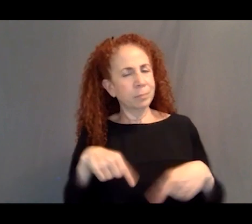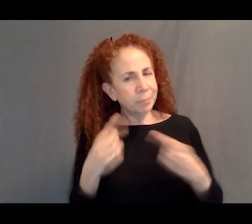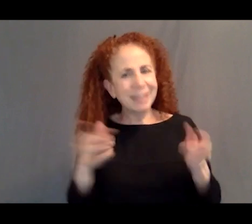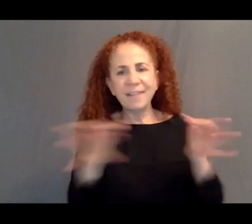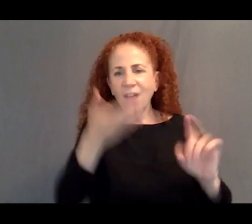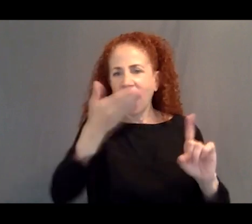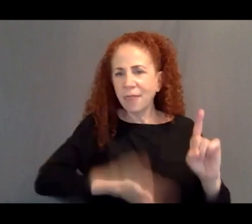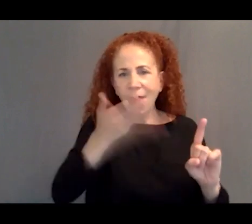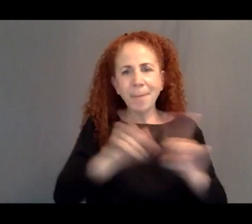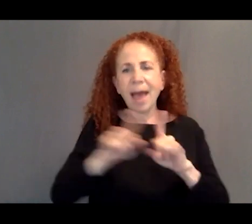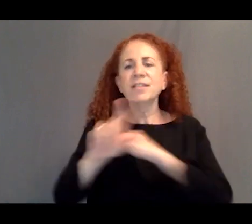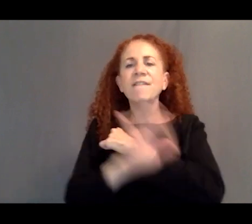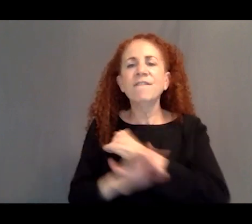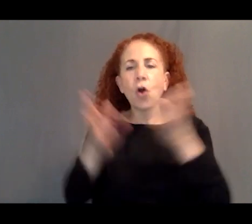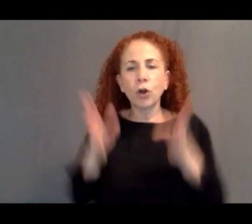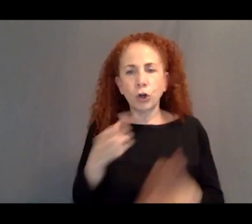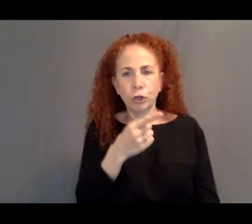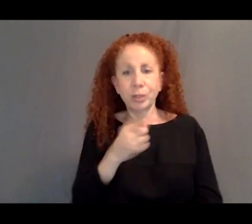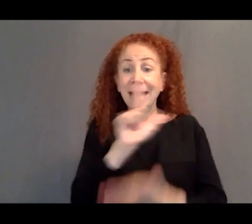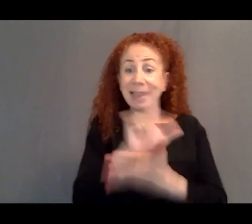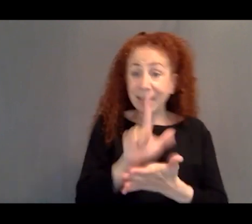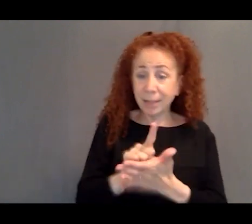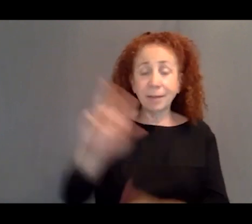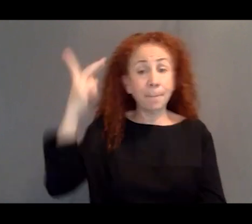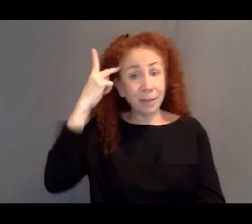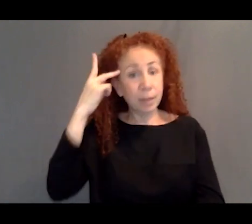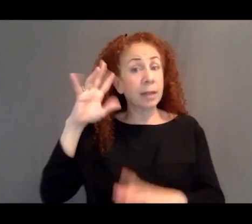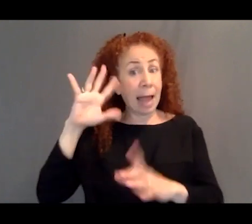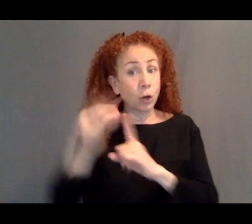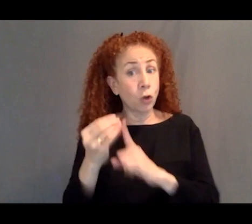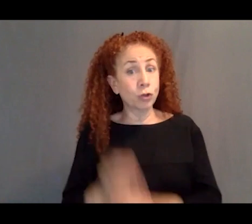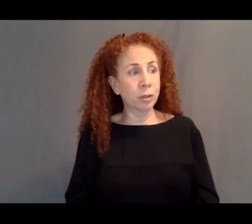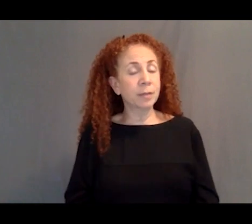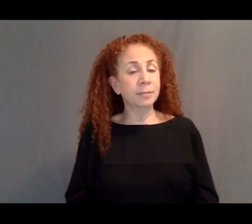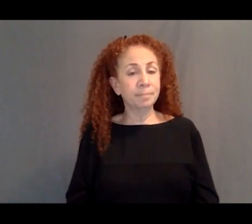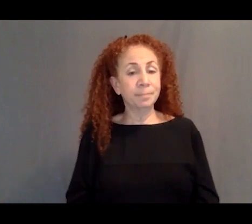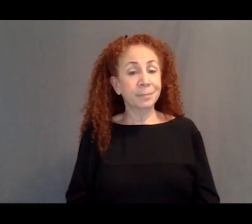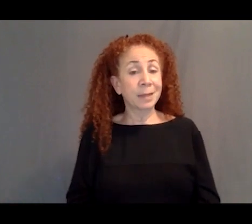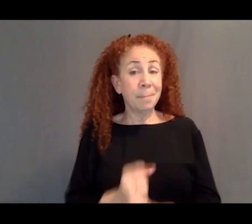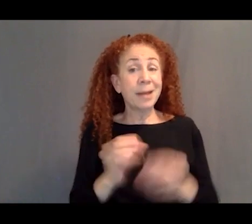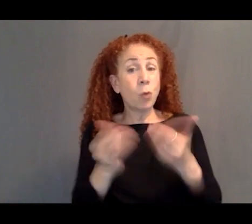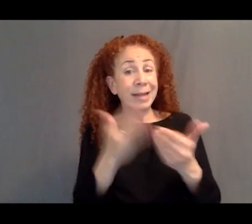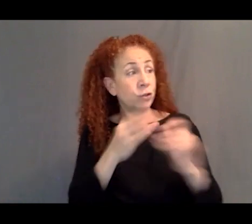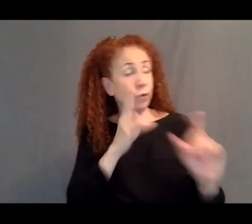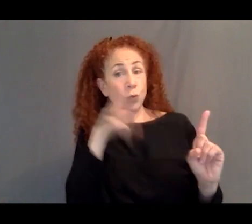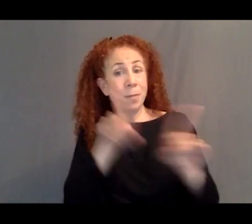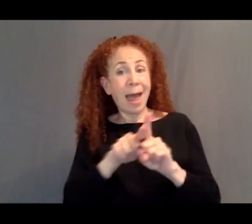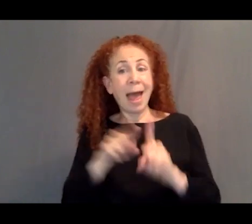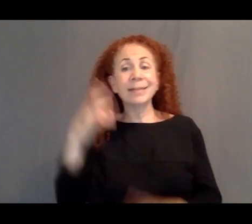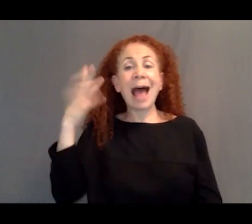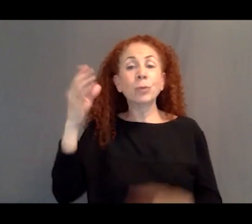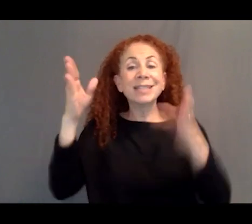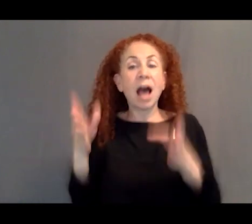as foreign, legally, politically, and culturally, and has made it easier to frame them as outsiders and